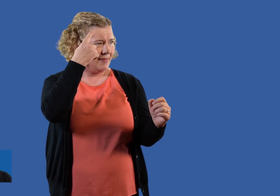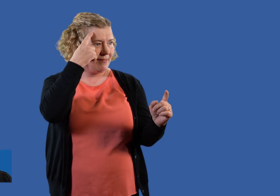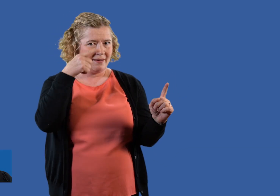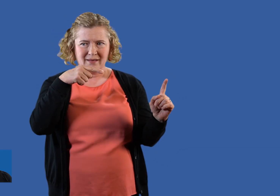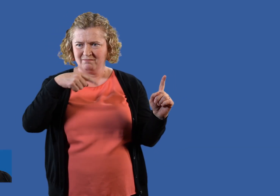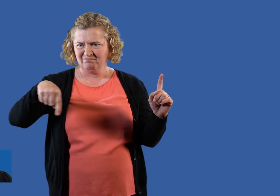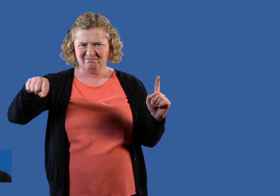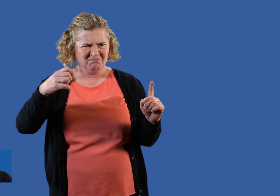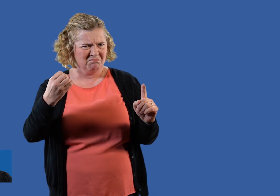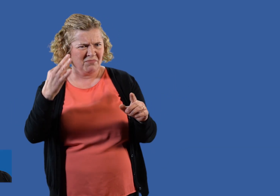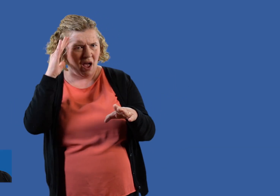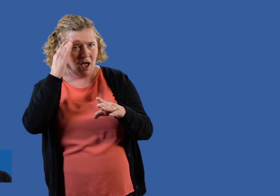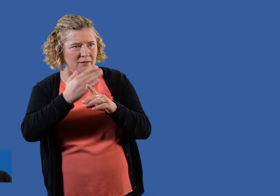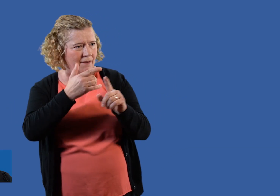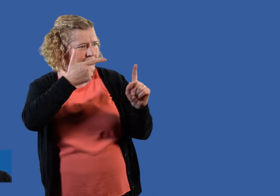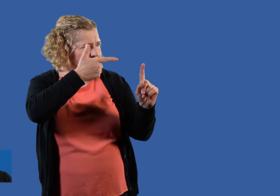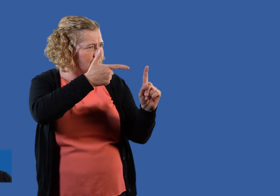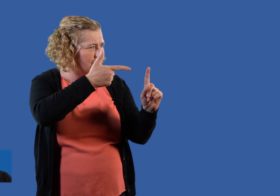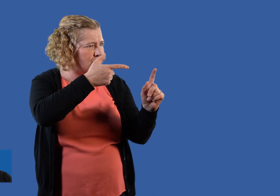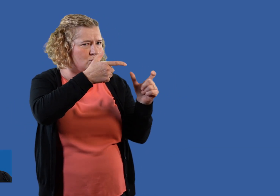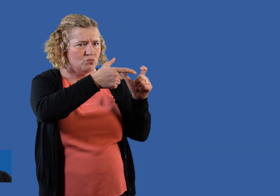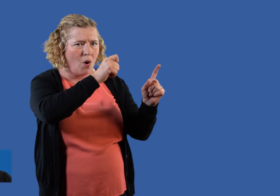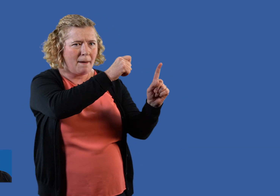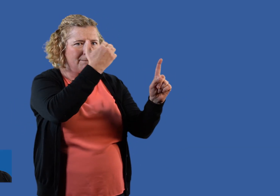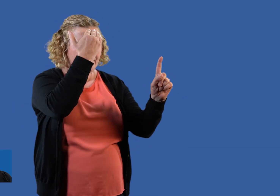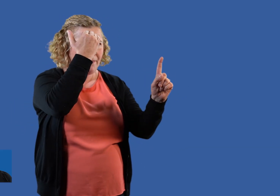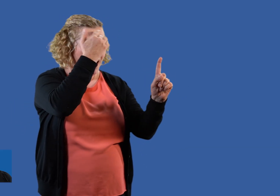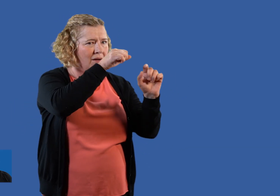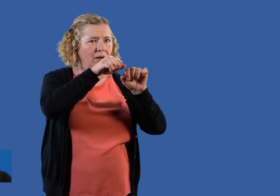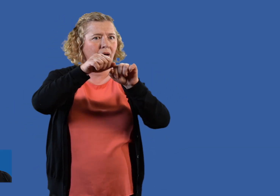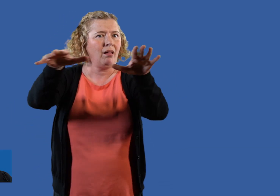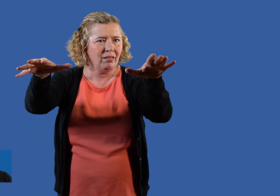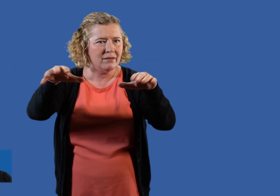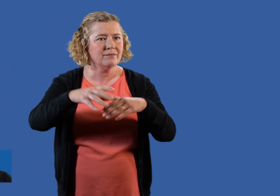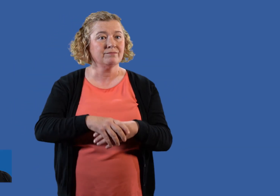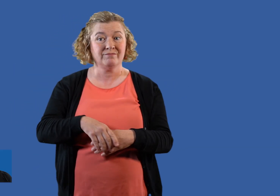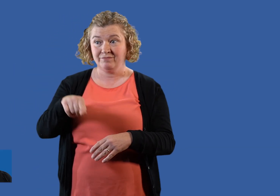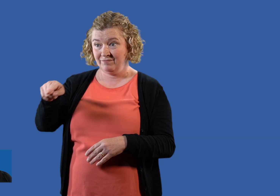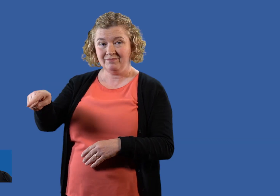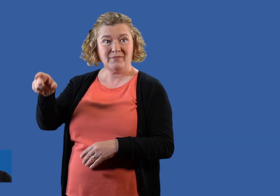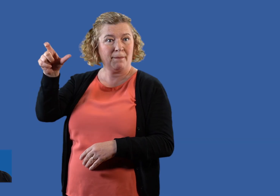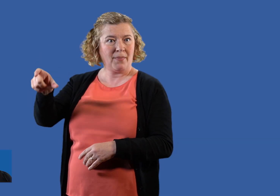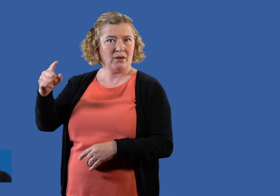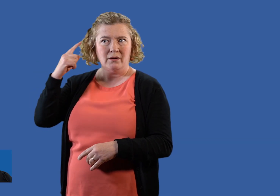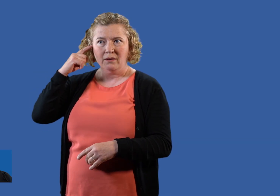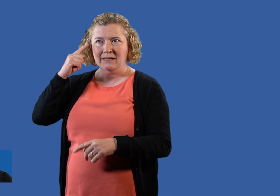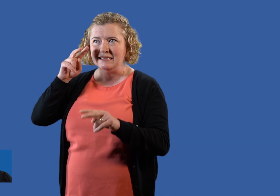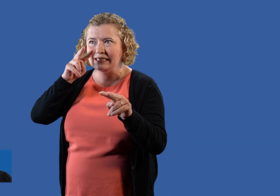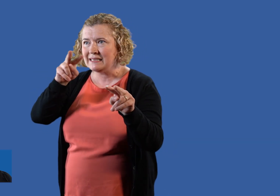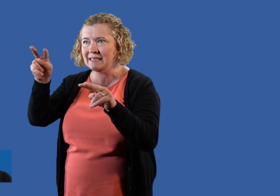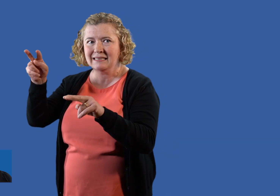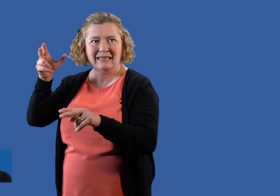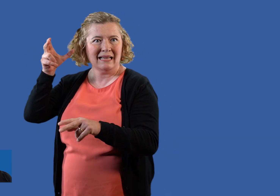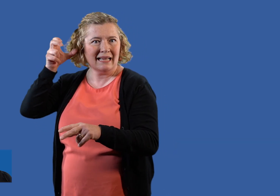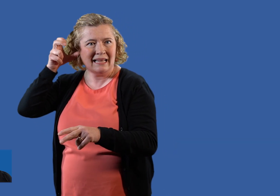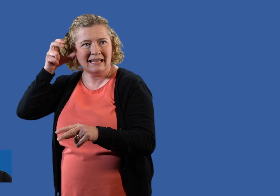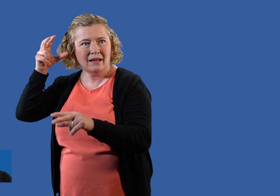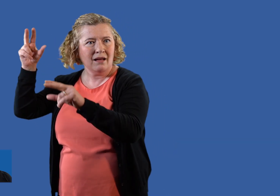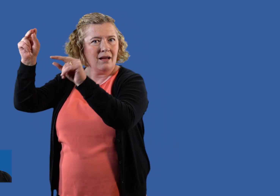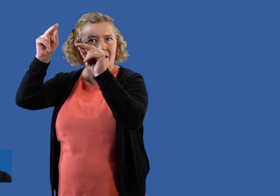power, they've got control, invisible control, and they think their thoughts are being broadcast. With psychosis, they can